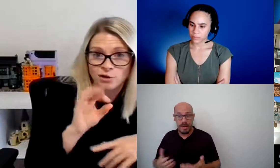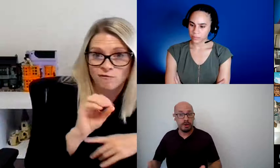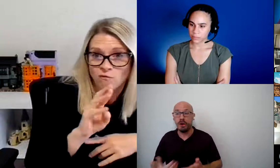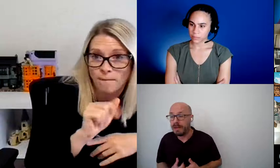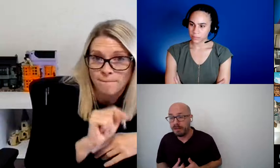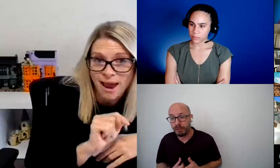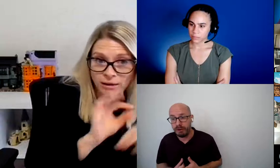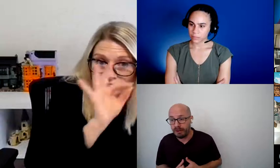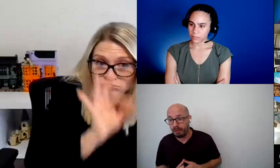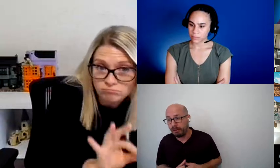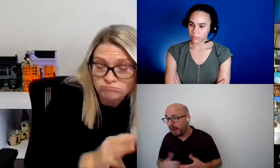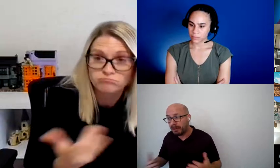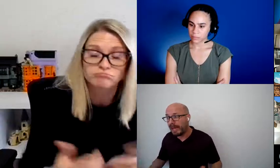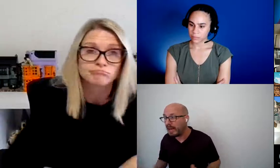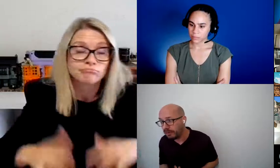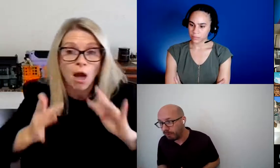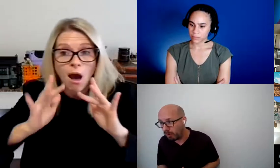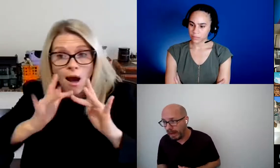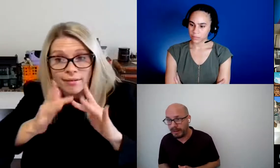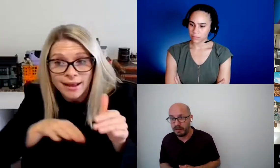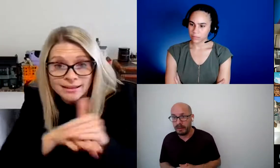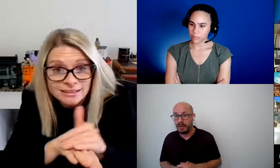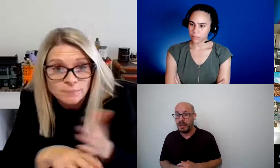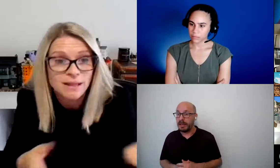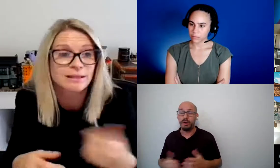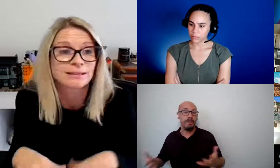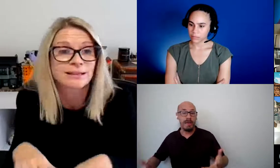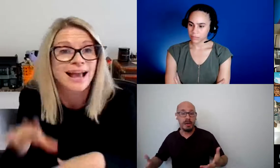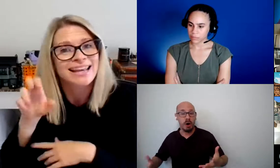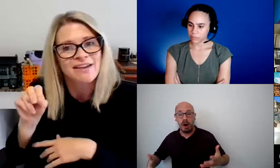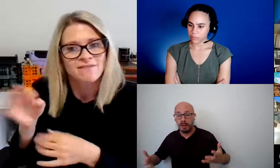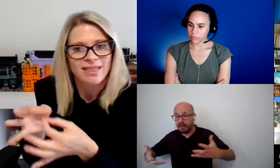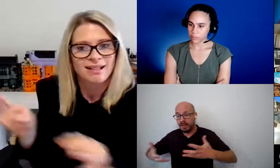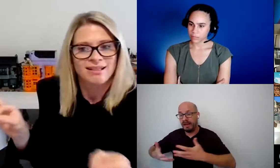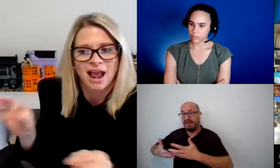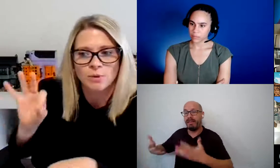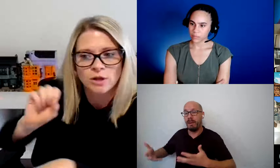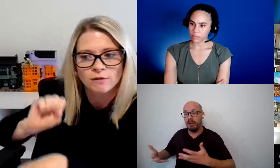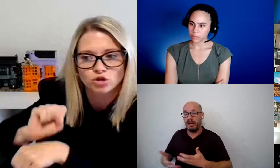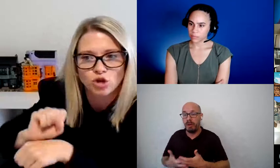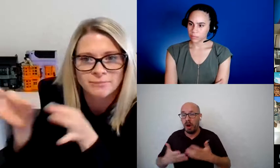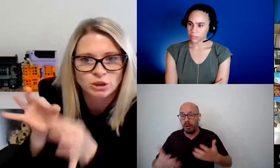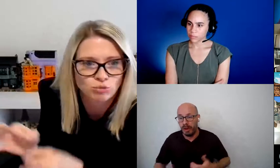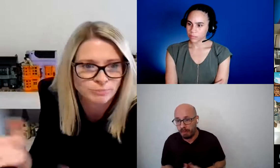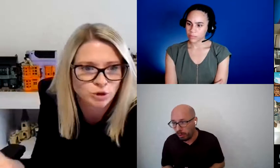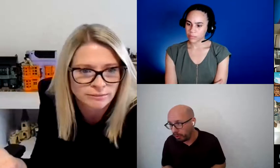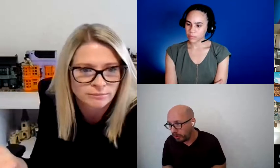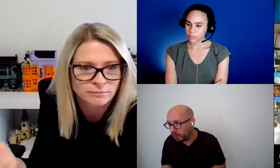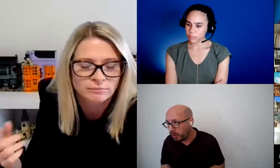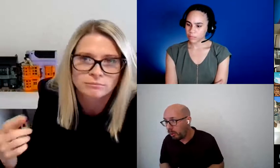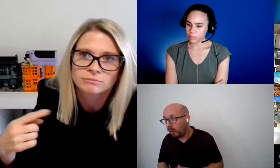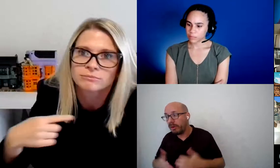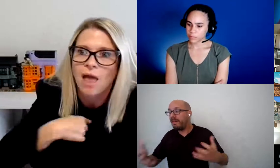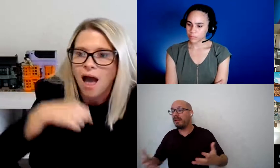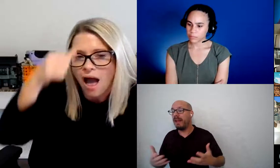It could be, for example, the application format. It could be the accessibility of the online portal, or even